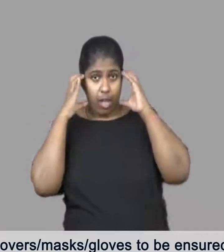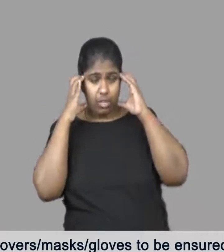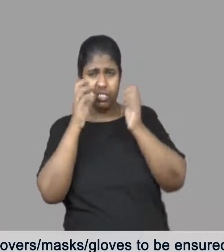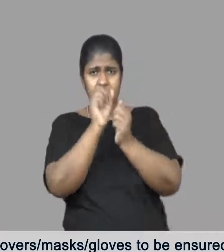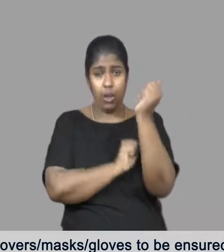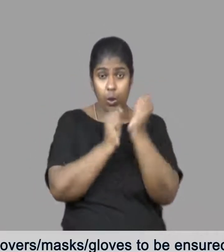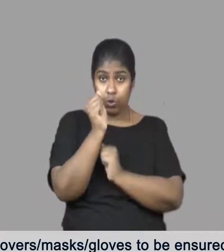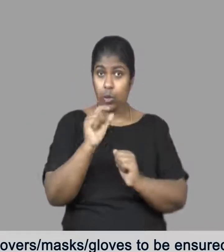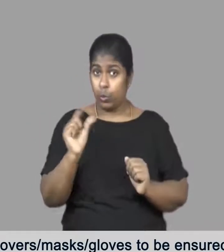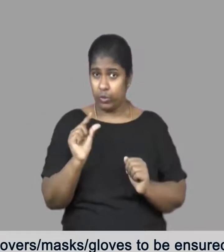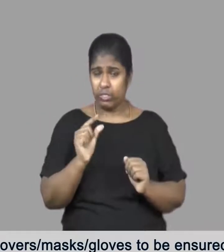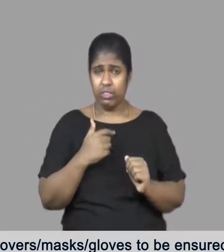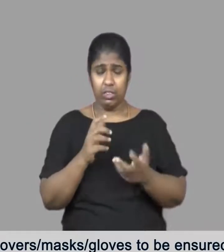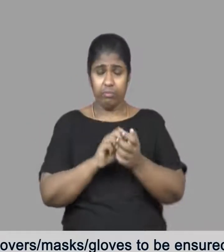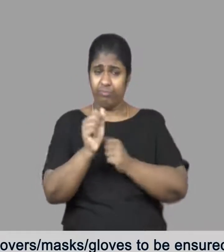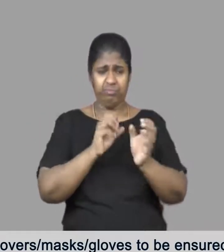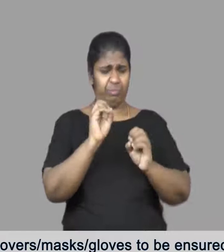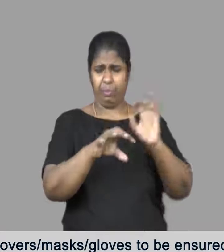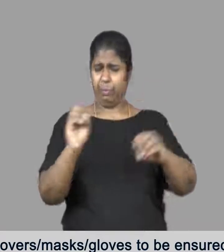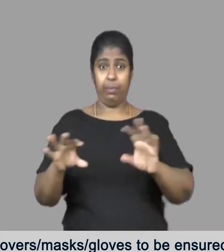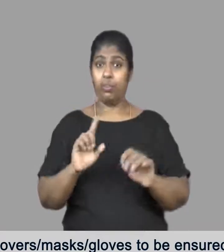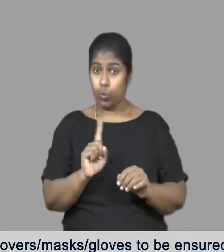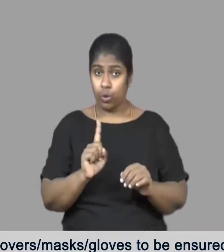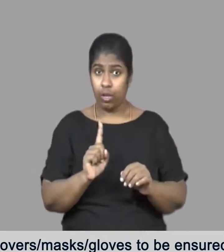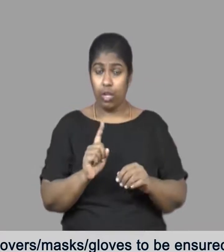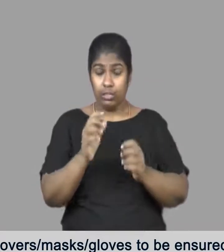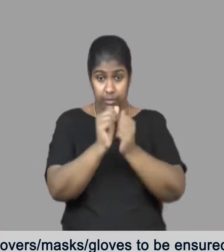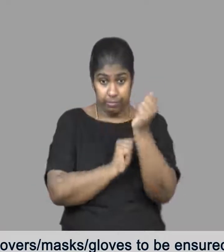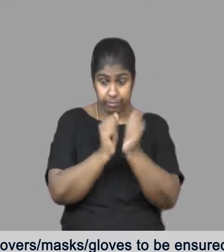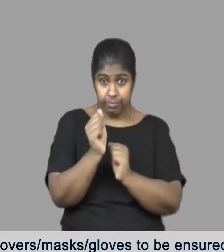Proper disposal of leftover face covers,